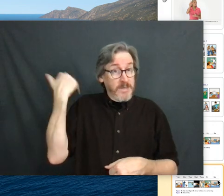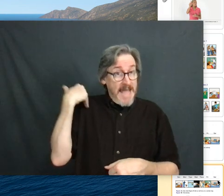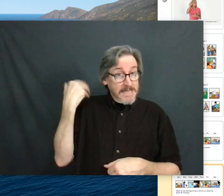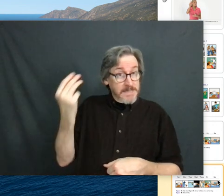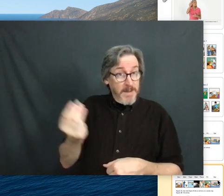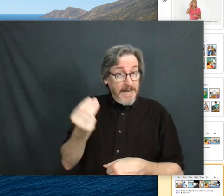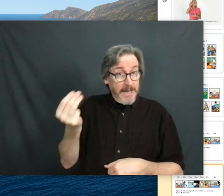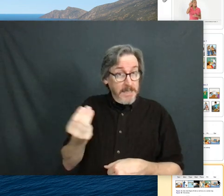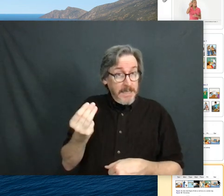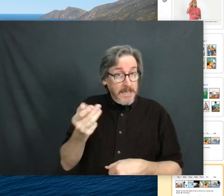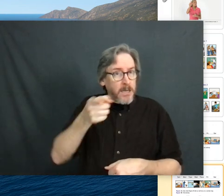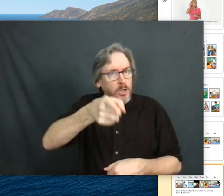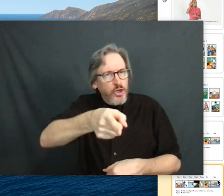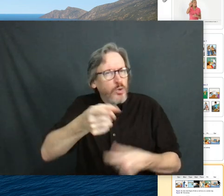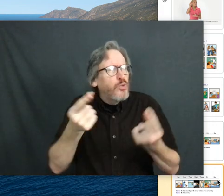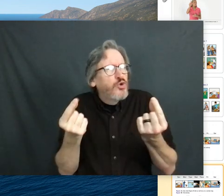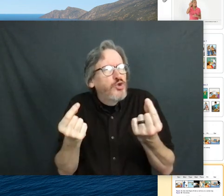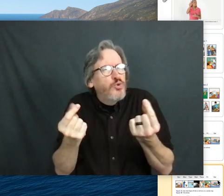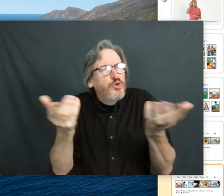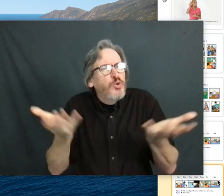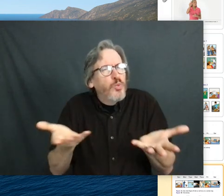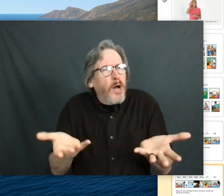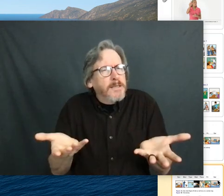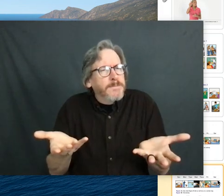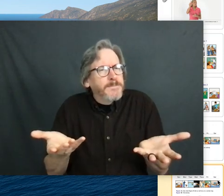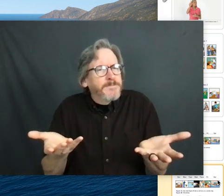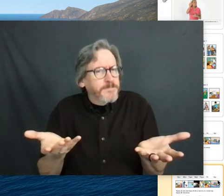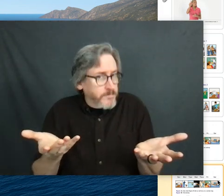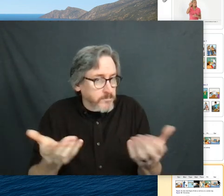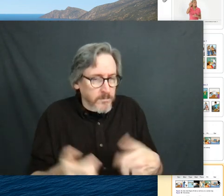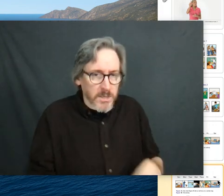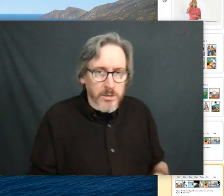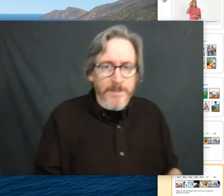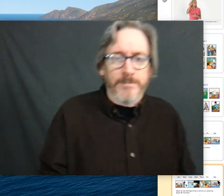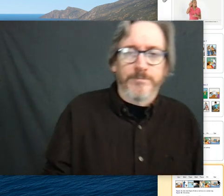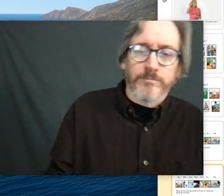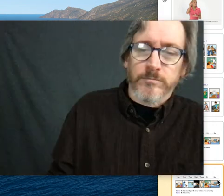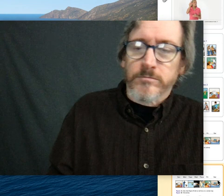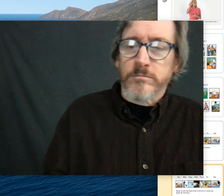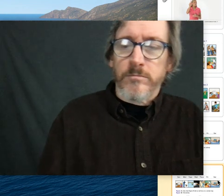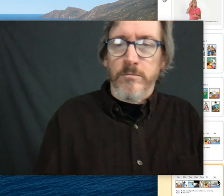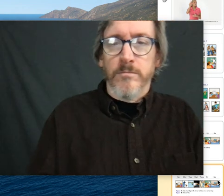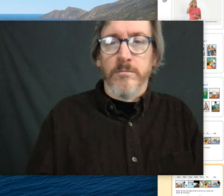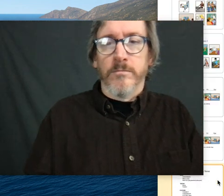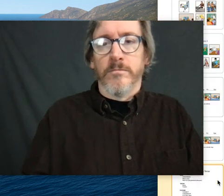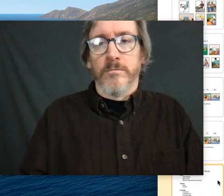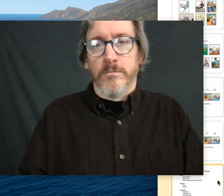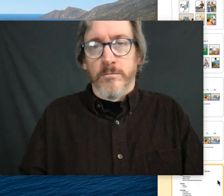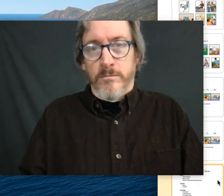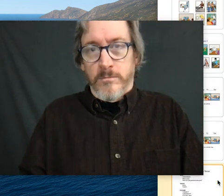right? So last Monday, you do what? Okay.